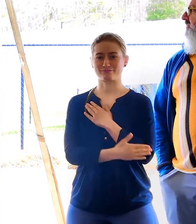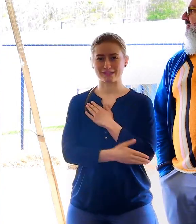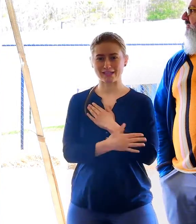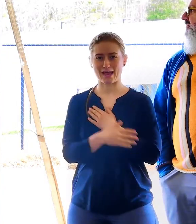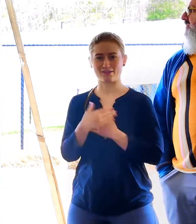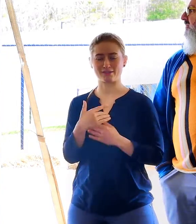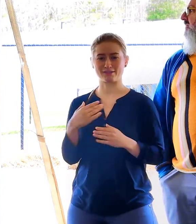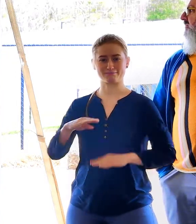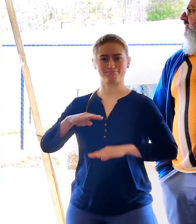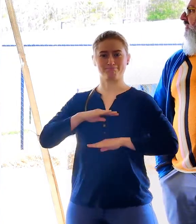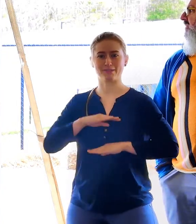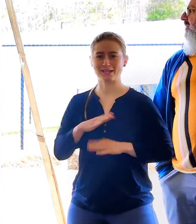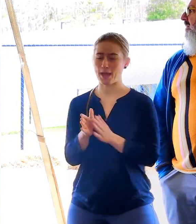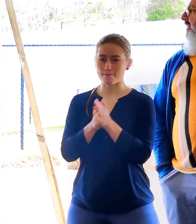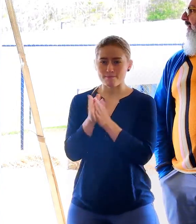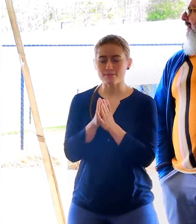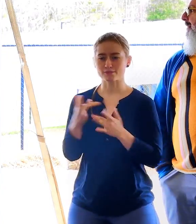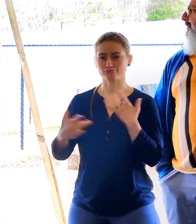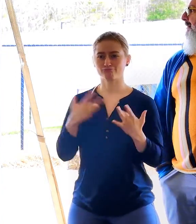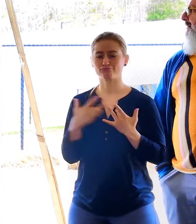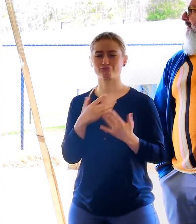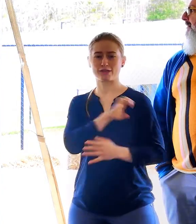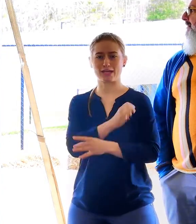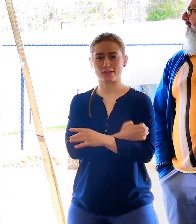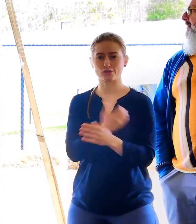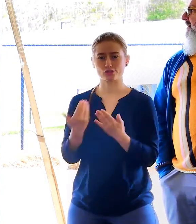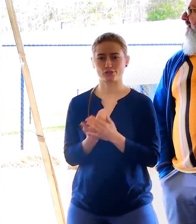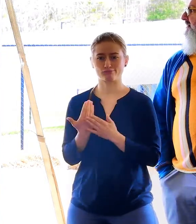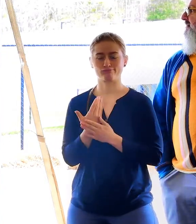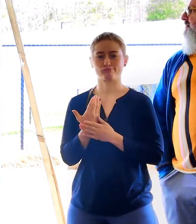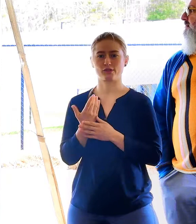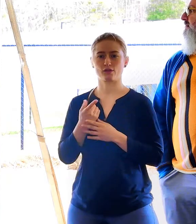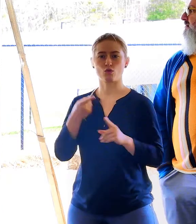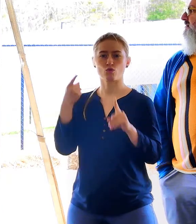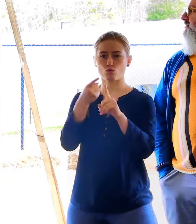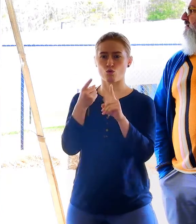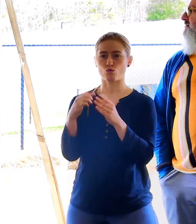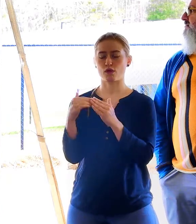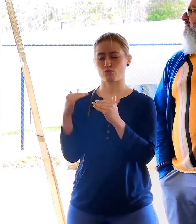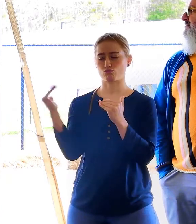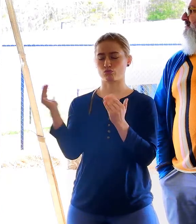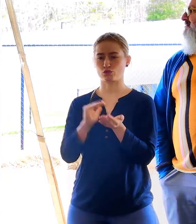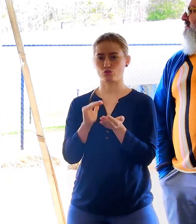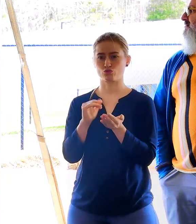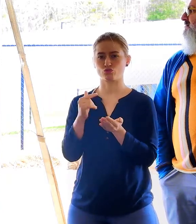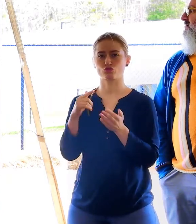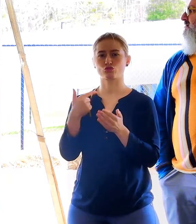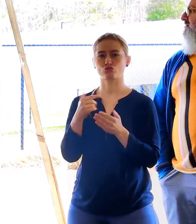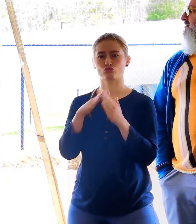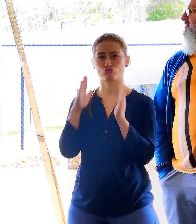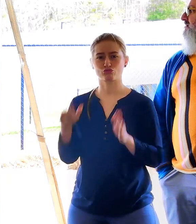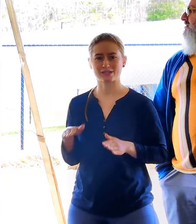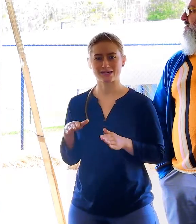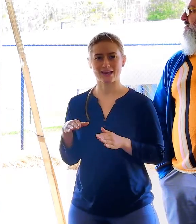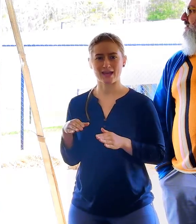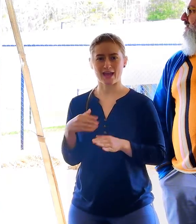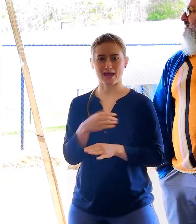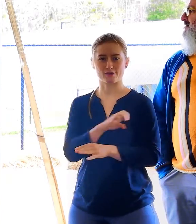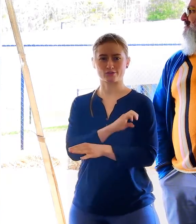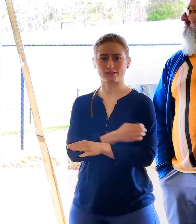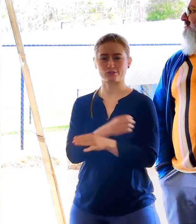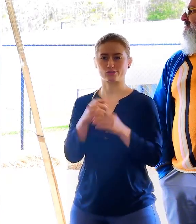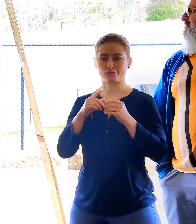ambitious renewable energy generation goals and reduce greenhouse gas emissions without any upfront